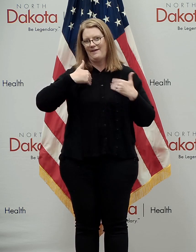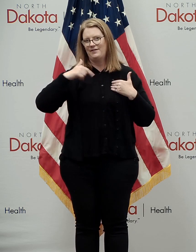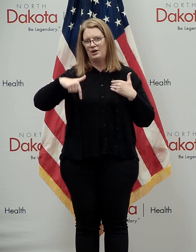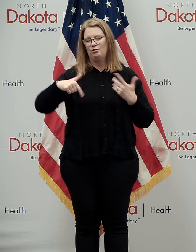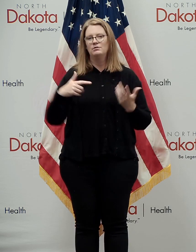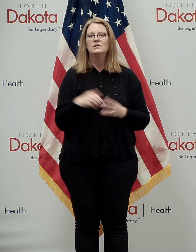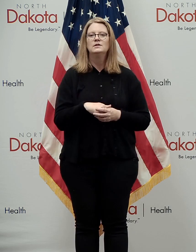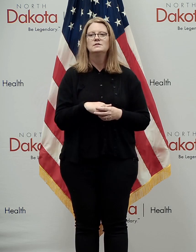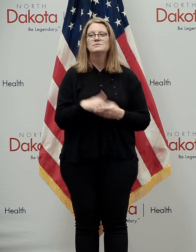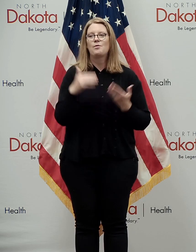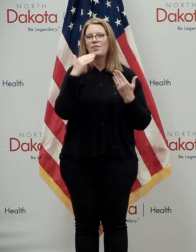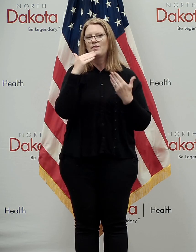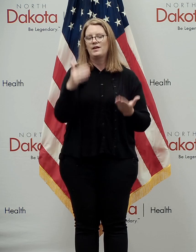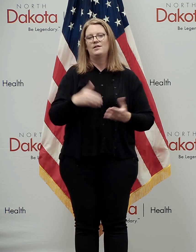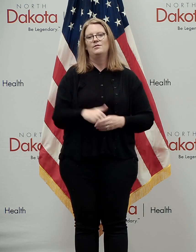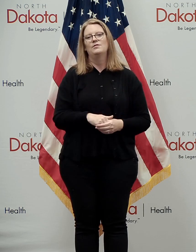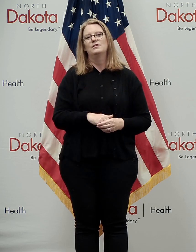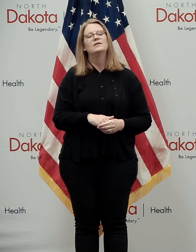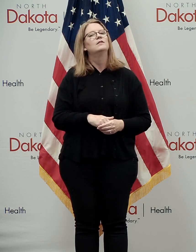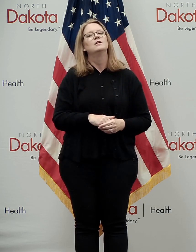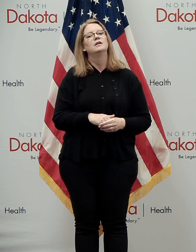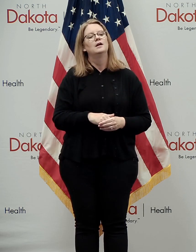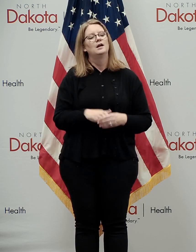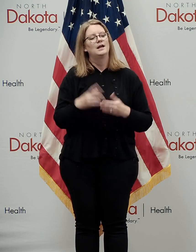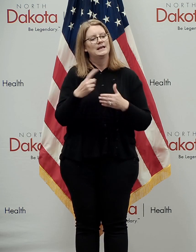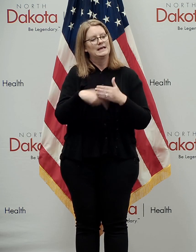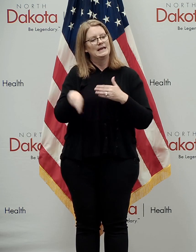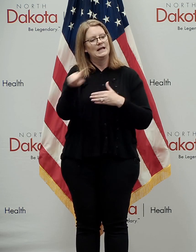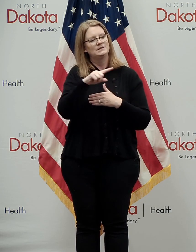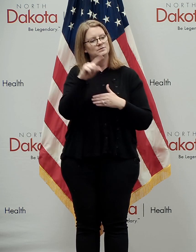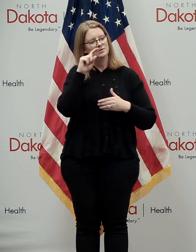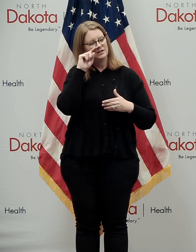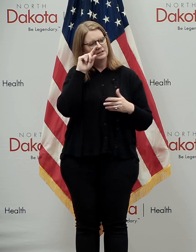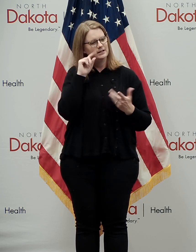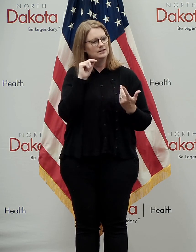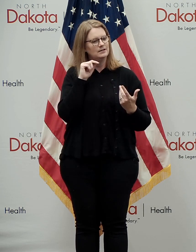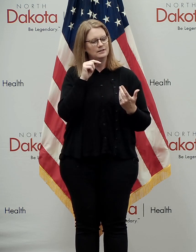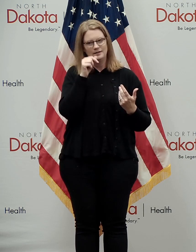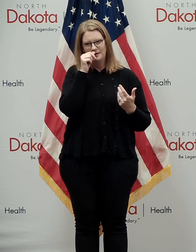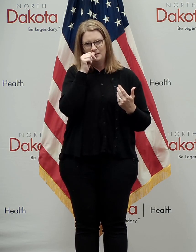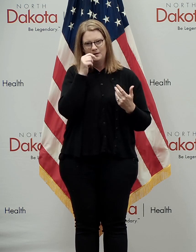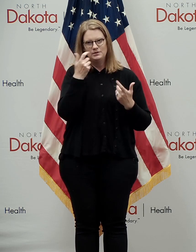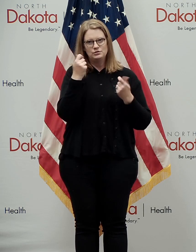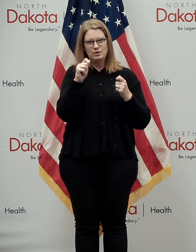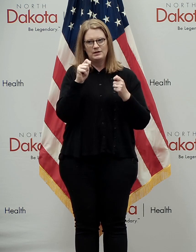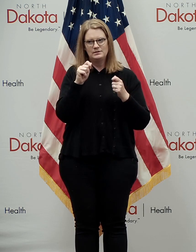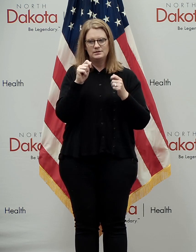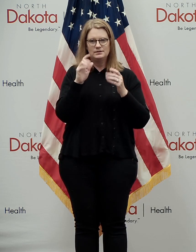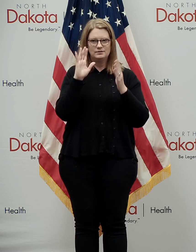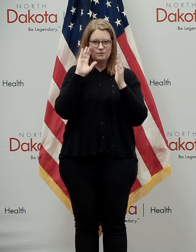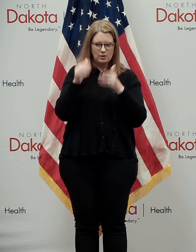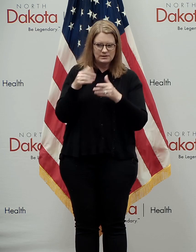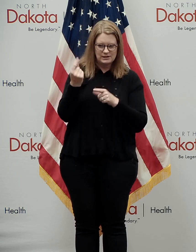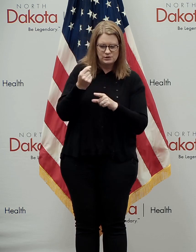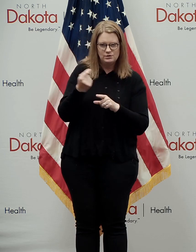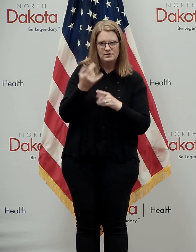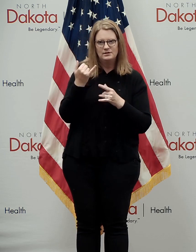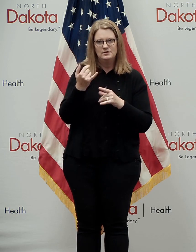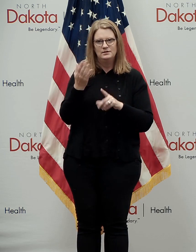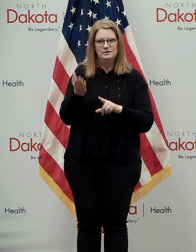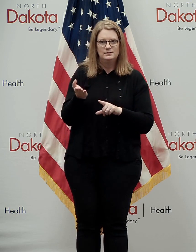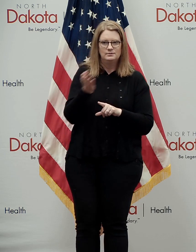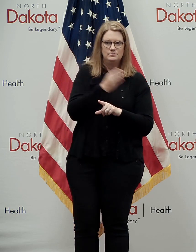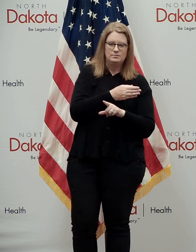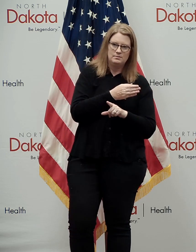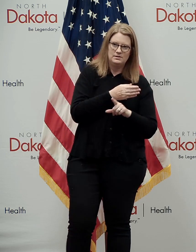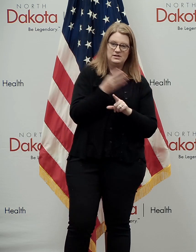So thank you for that. Our next week, we've been trying to center around Tuesdays. Today we had to move to Wednesday.